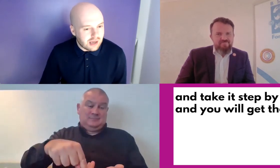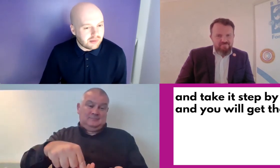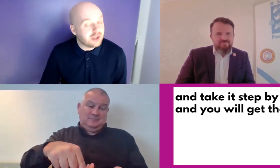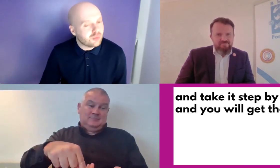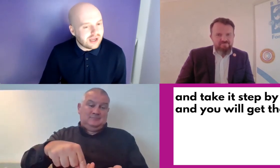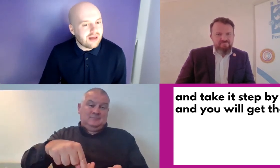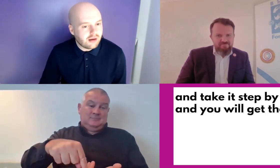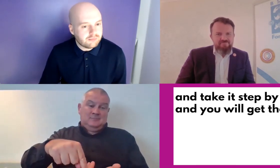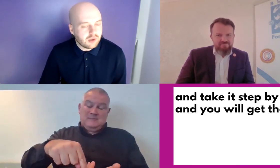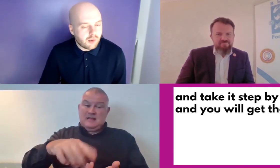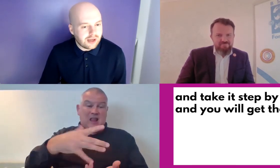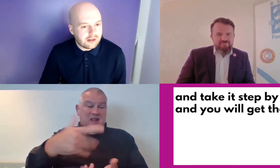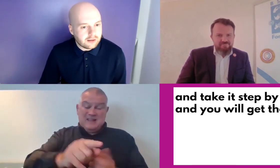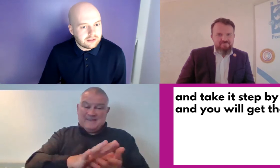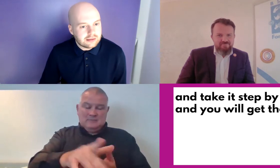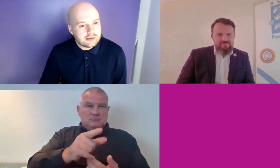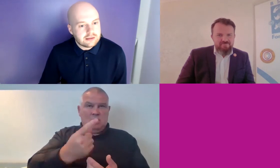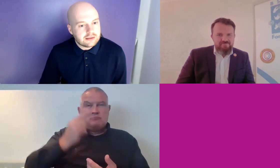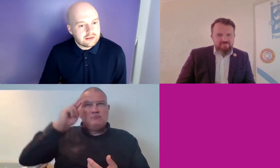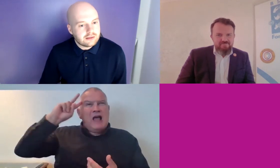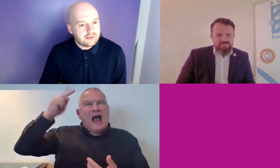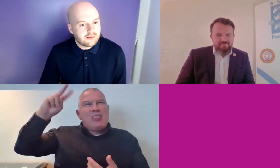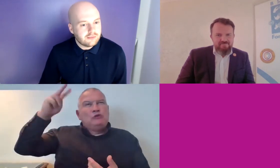step, and you'll get there. You will get there.